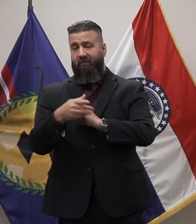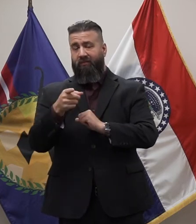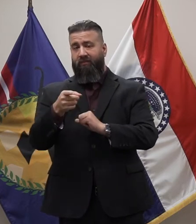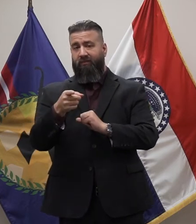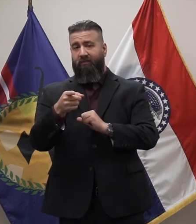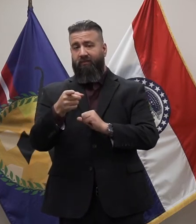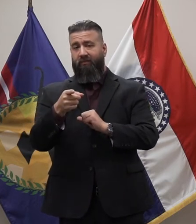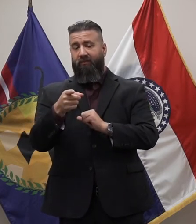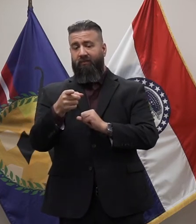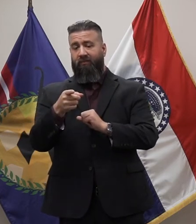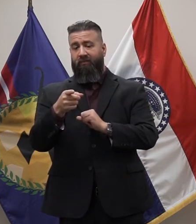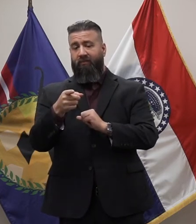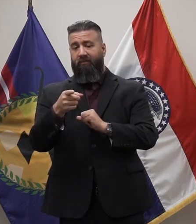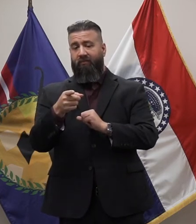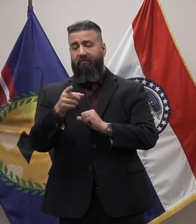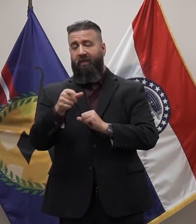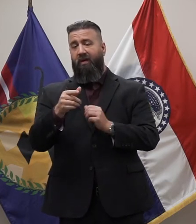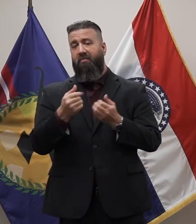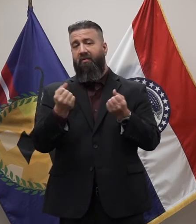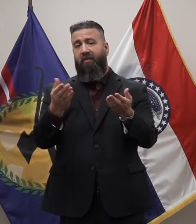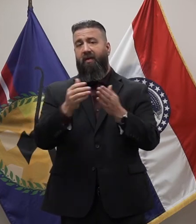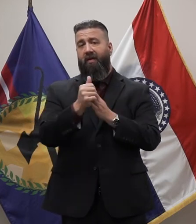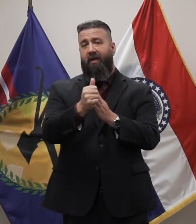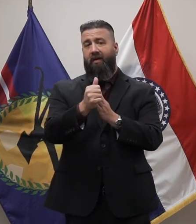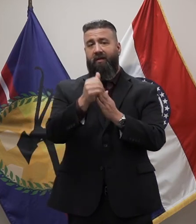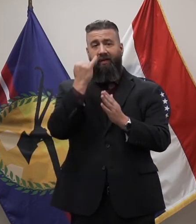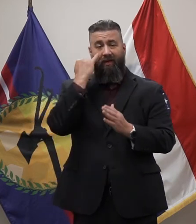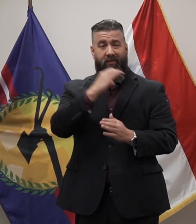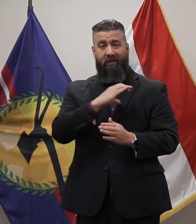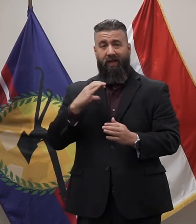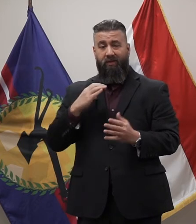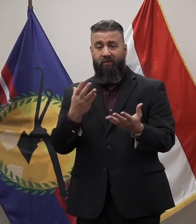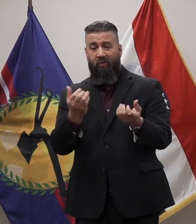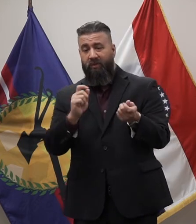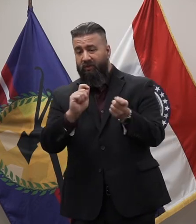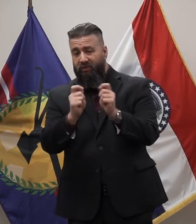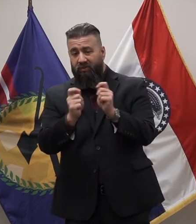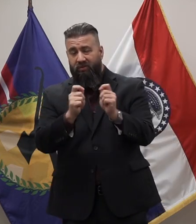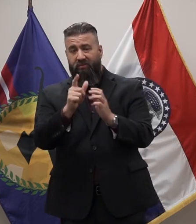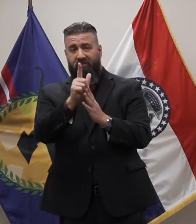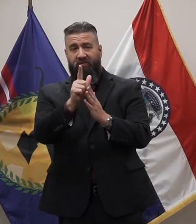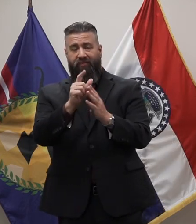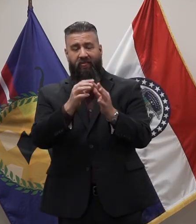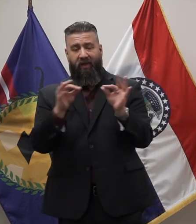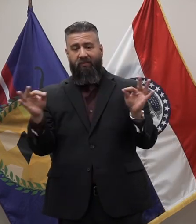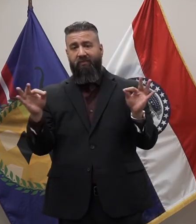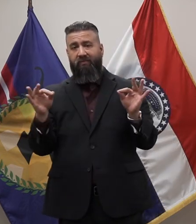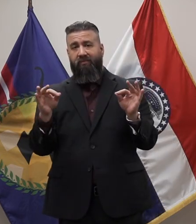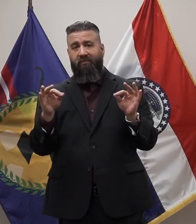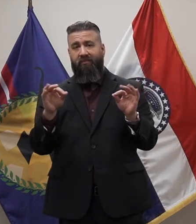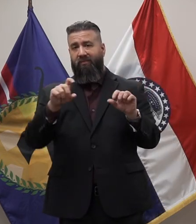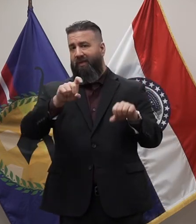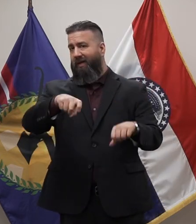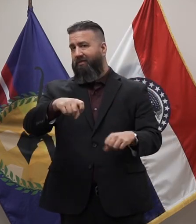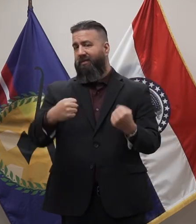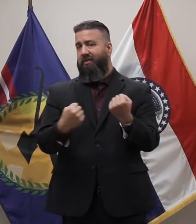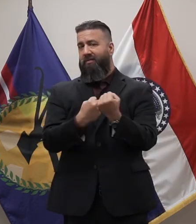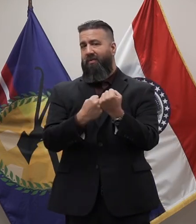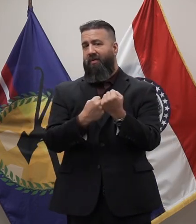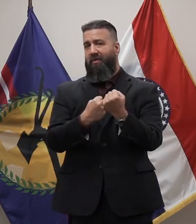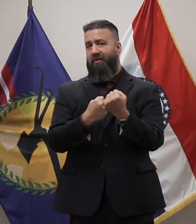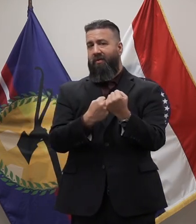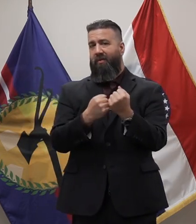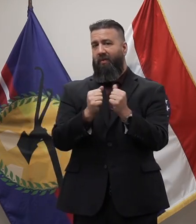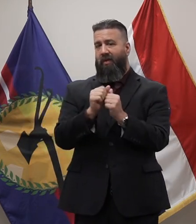and is providing some guidance. If the county council wants to tweak that language, it has to be supported by the